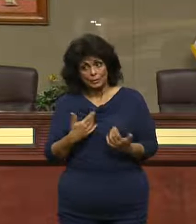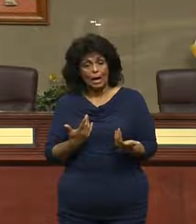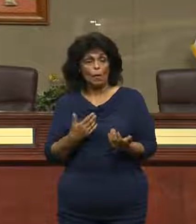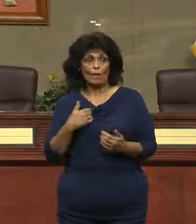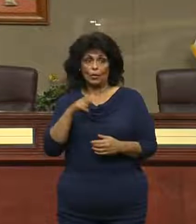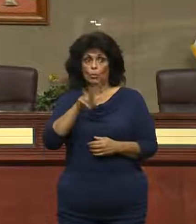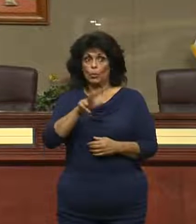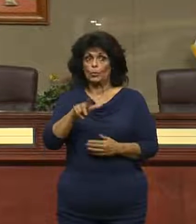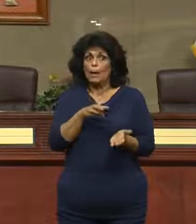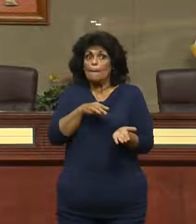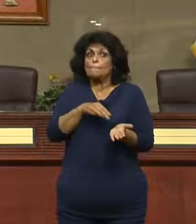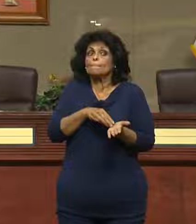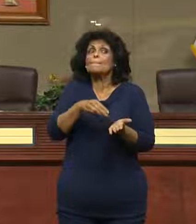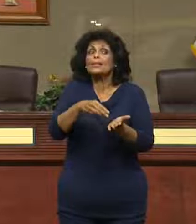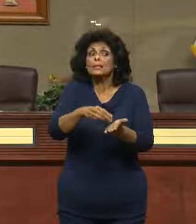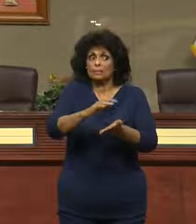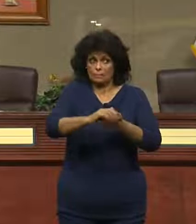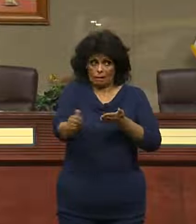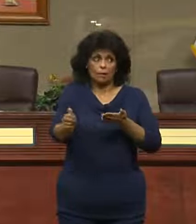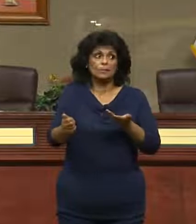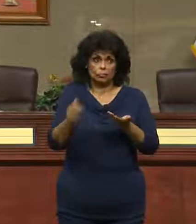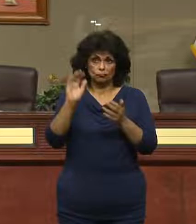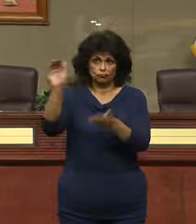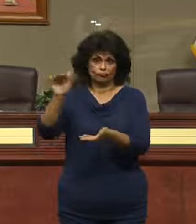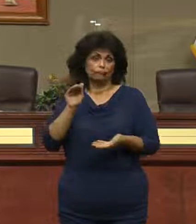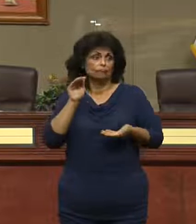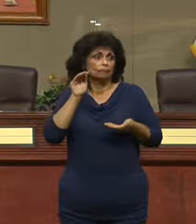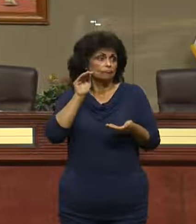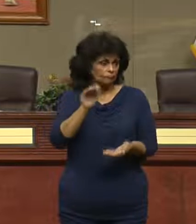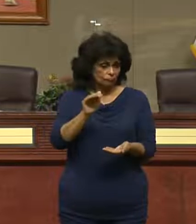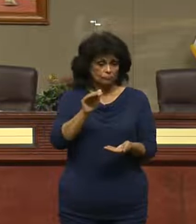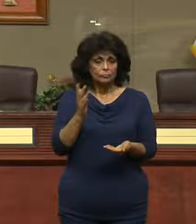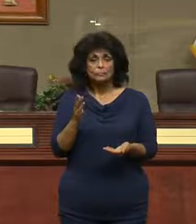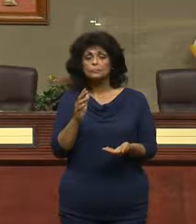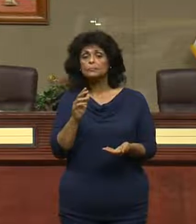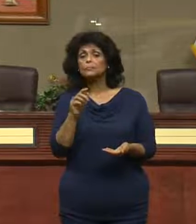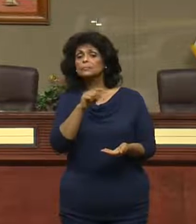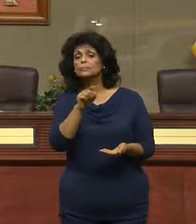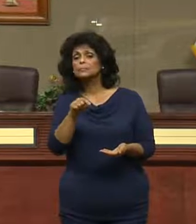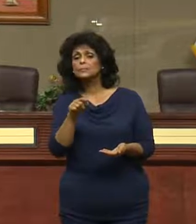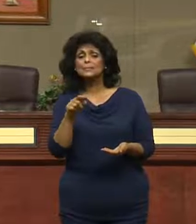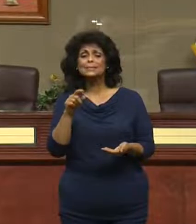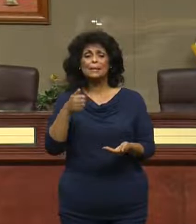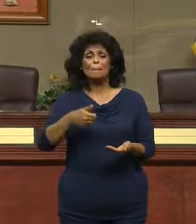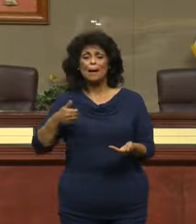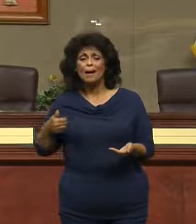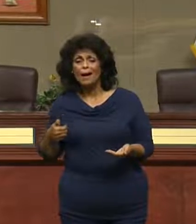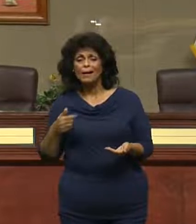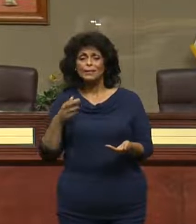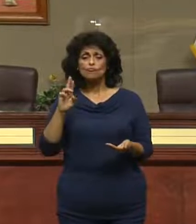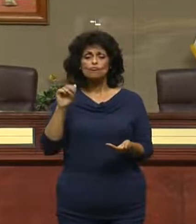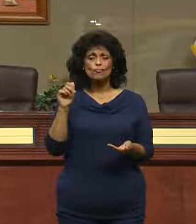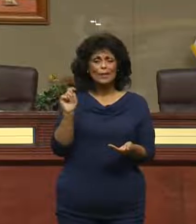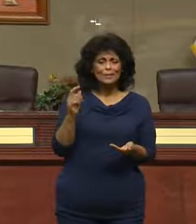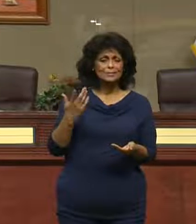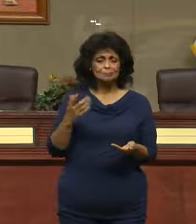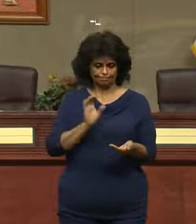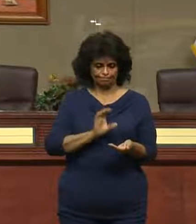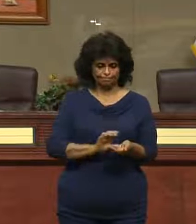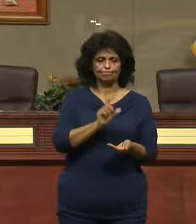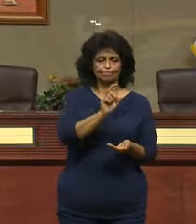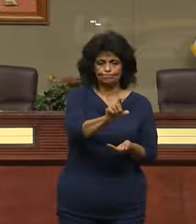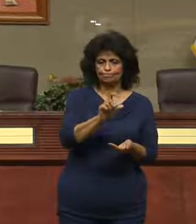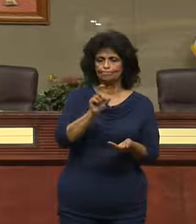allocate, and individuals who find themselves behind on rent payments can receive